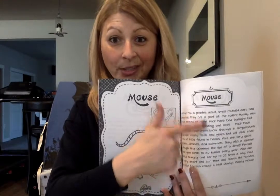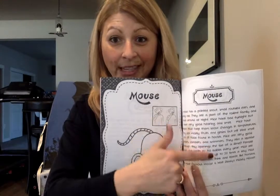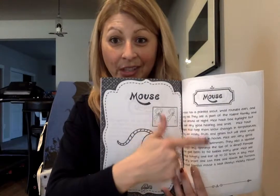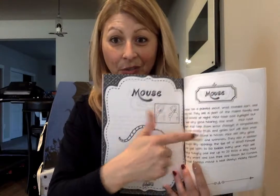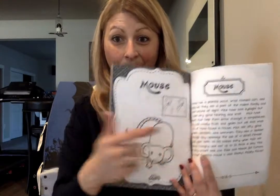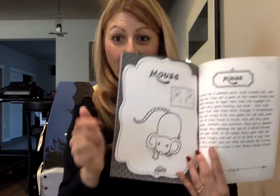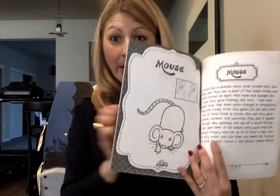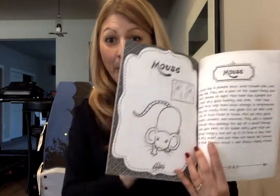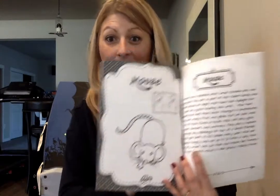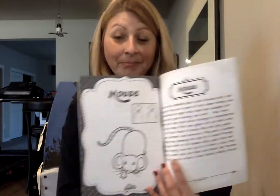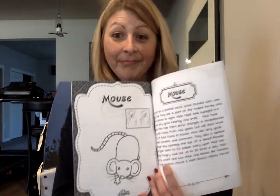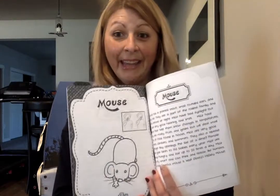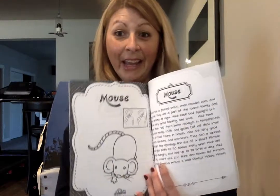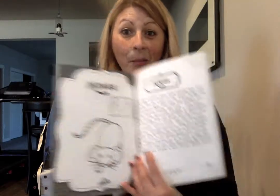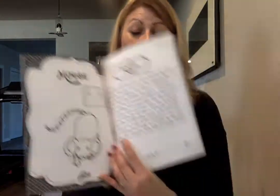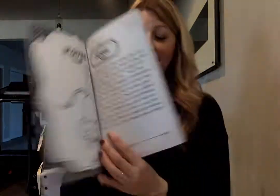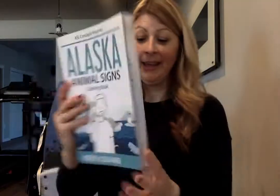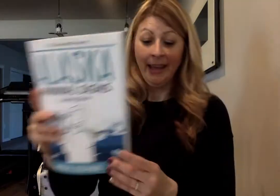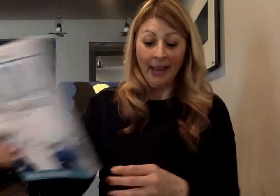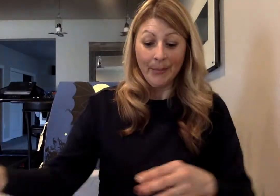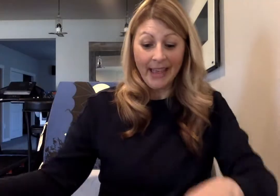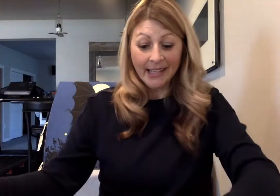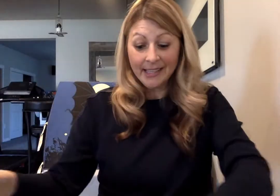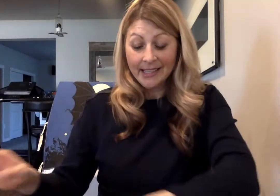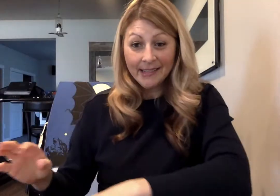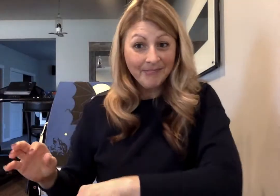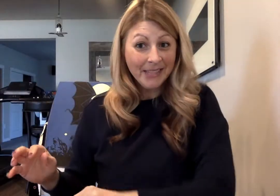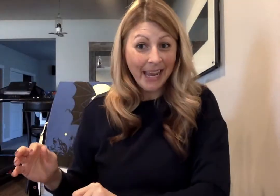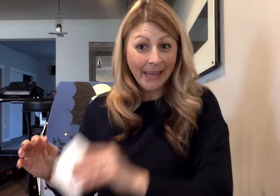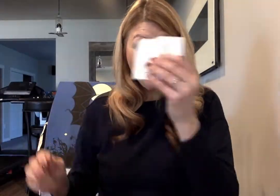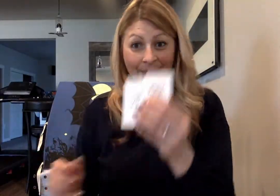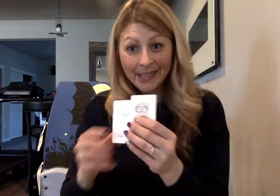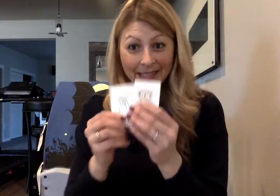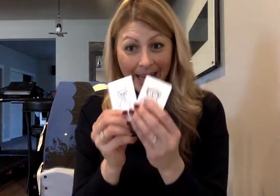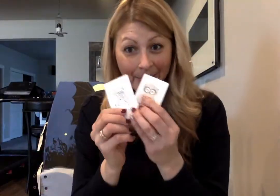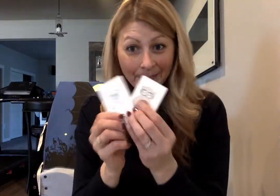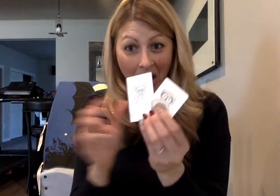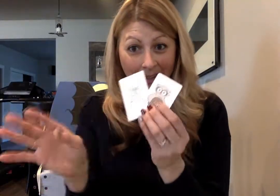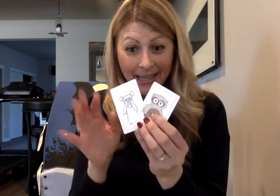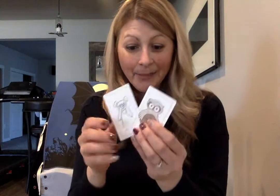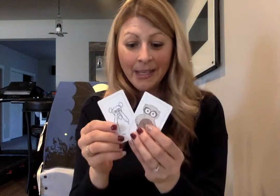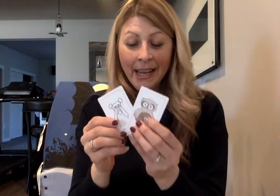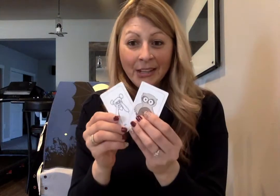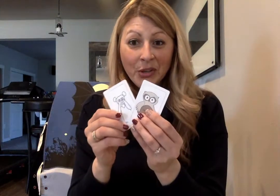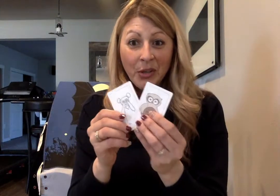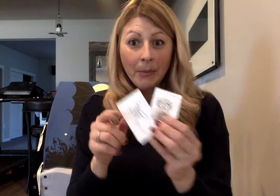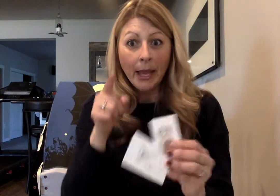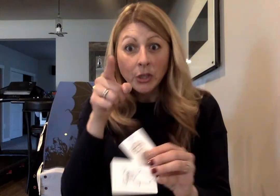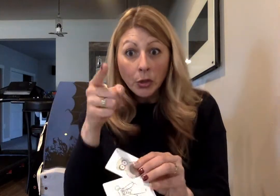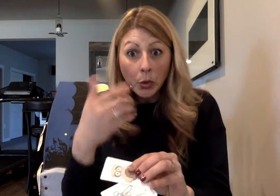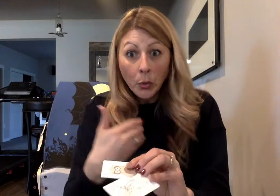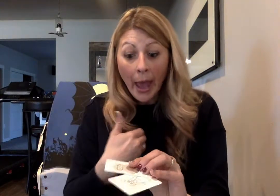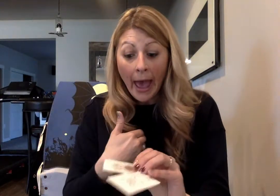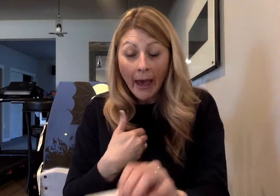interesting description about the animal. But that's the same concept. So you could be like, do you have